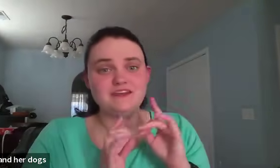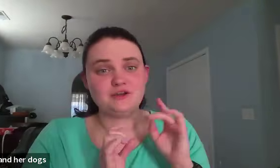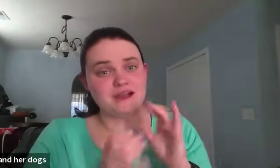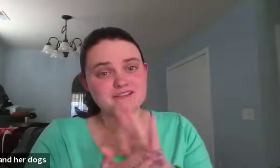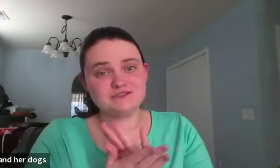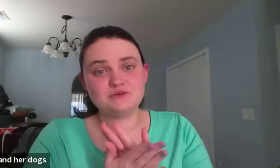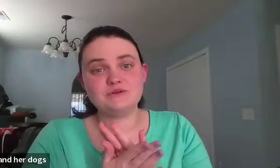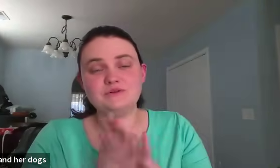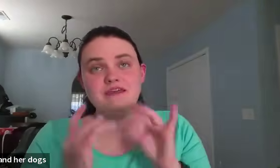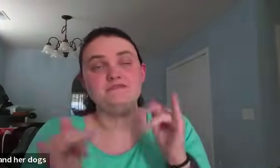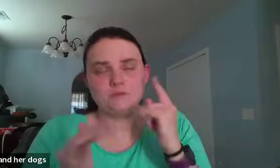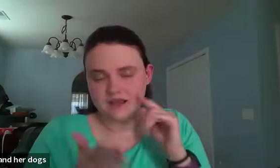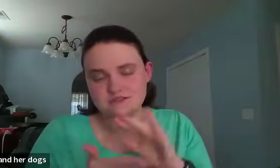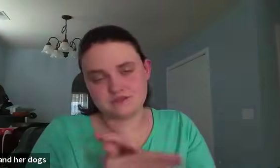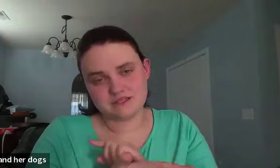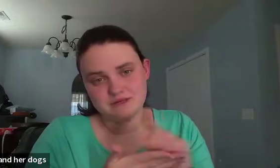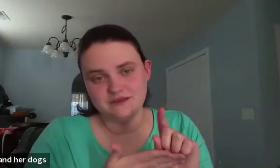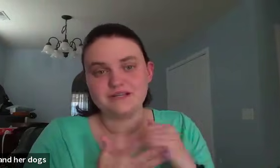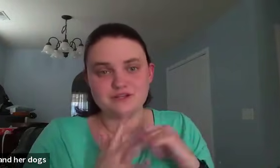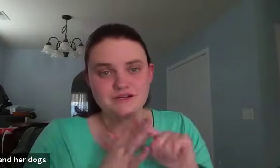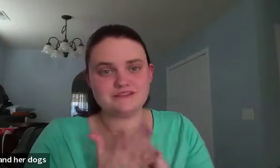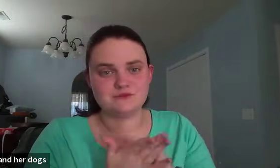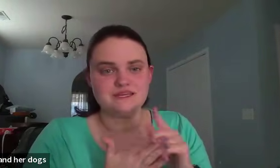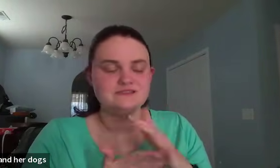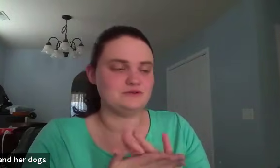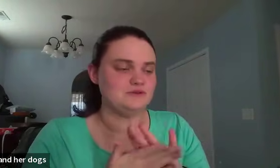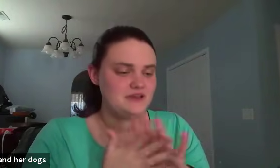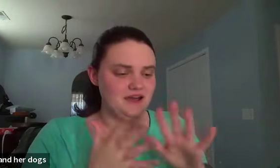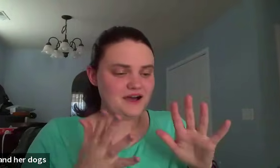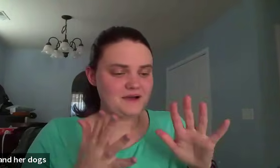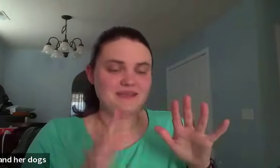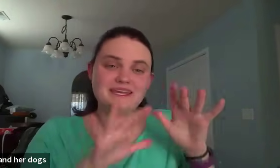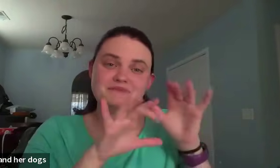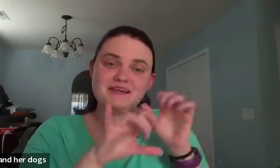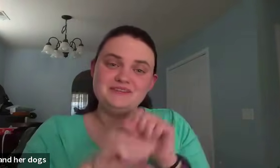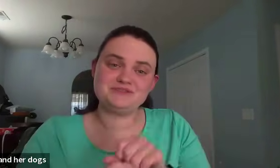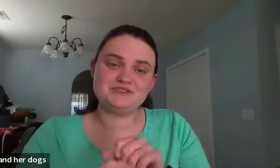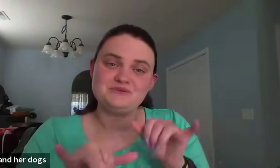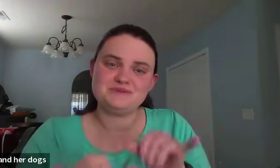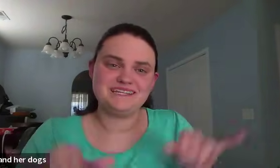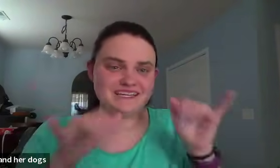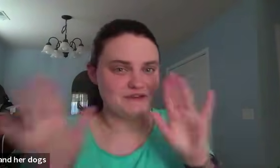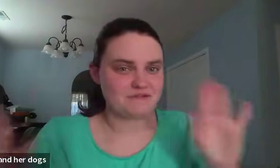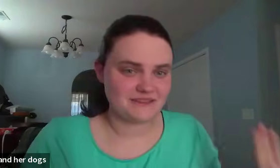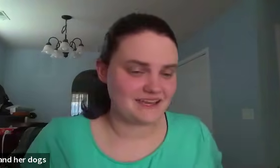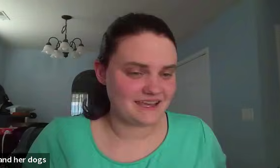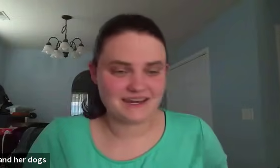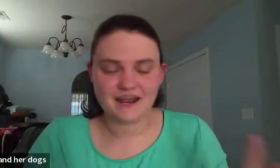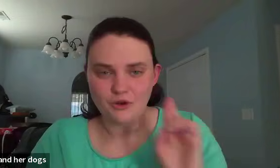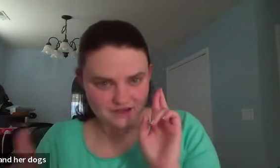that you're back at school. If you're back at school this week, we started this week at school and getting back used to the routine of everything again. I hope it